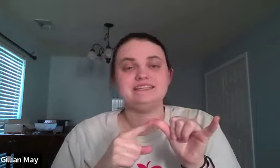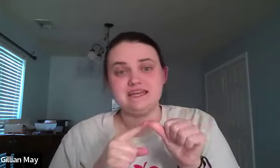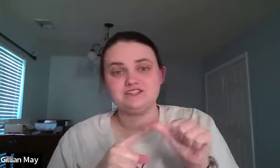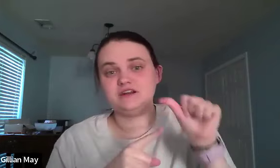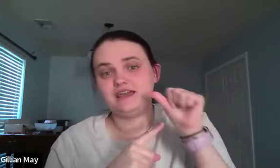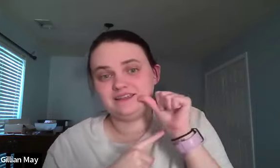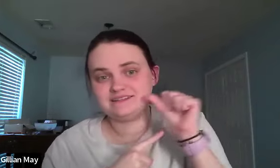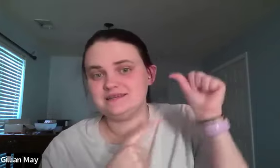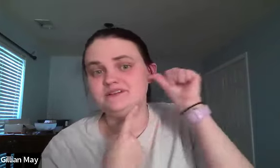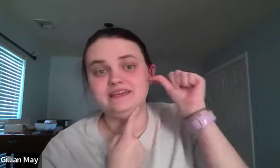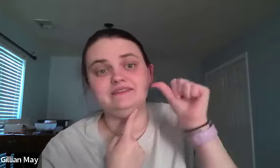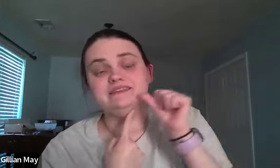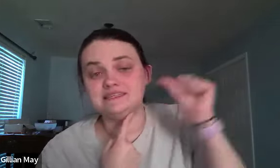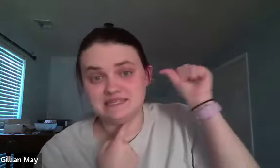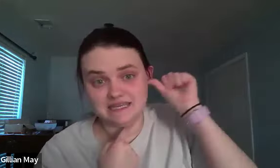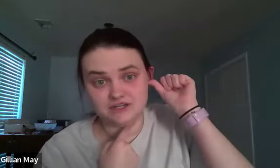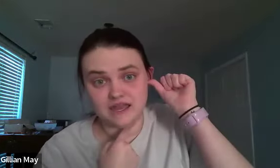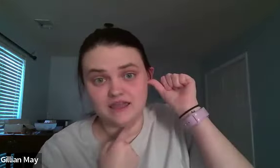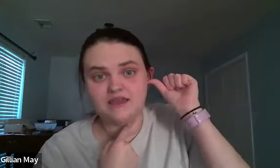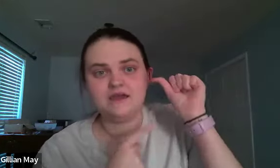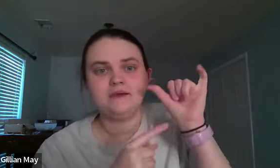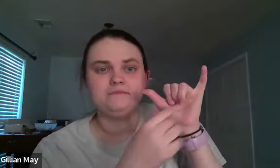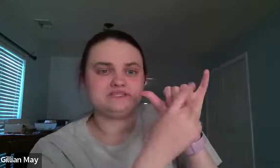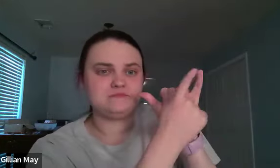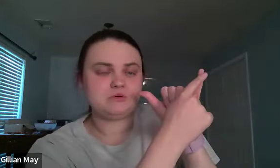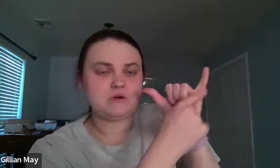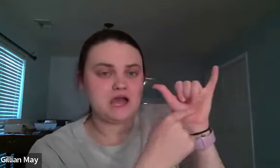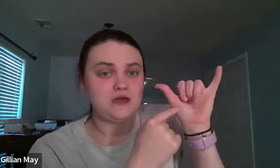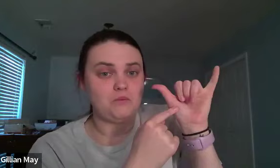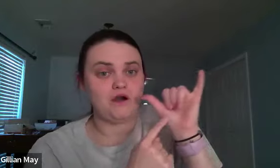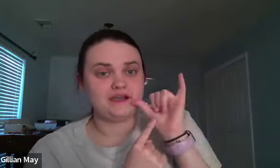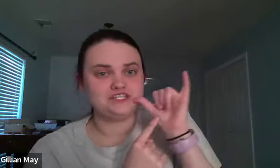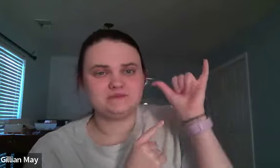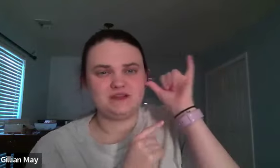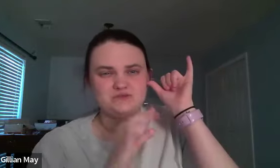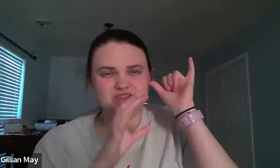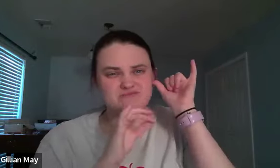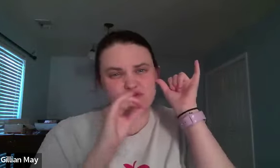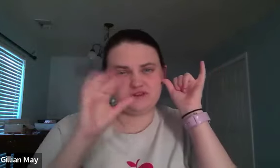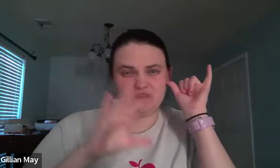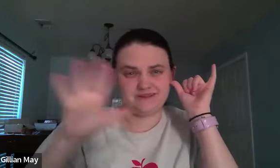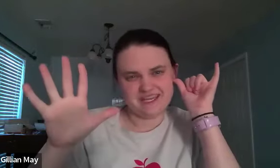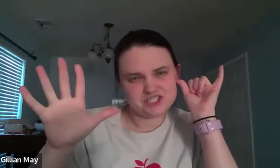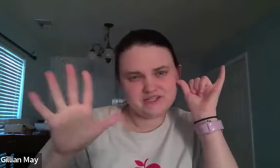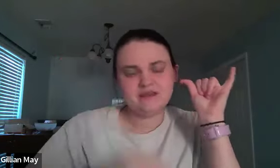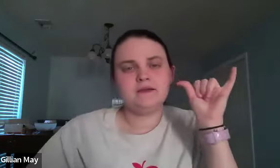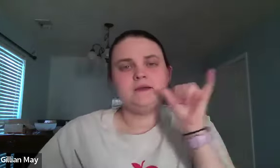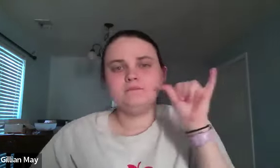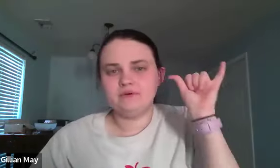said yesterday, typically this is yesterday, but some people will add that Y just to be almost more for clarification,